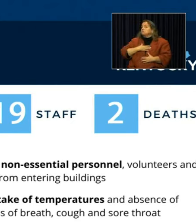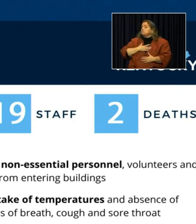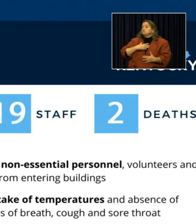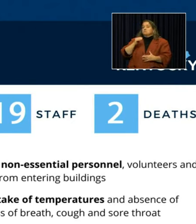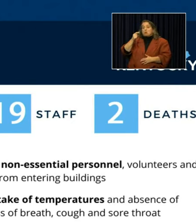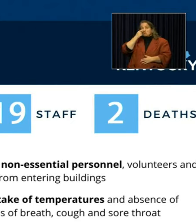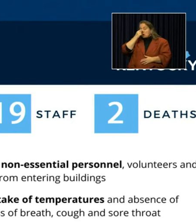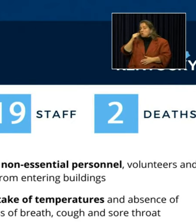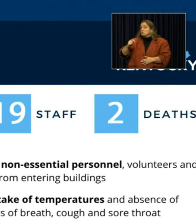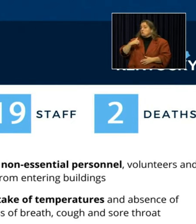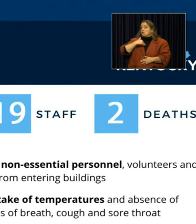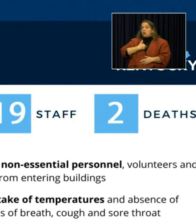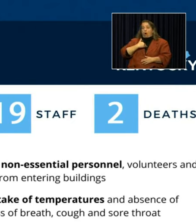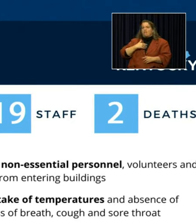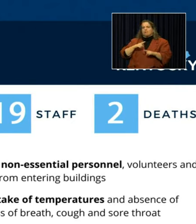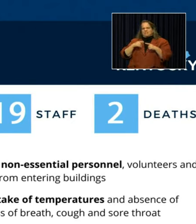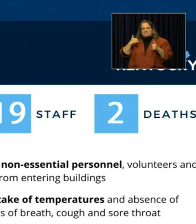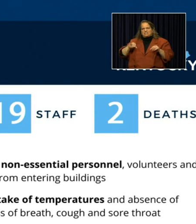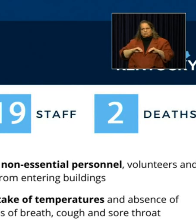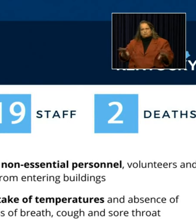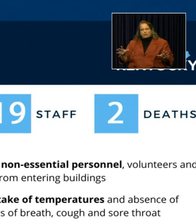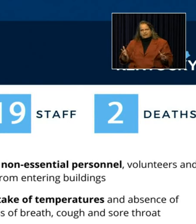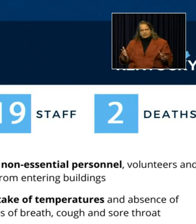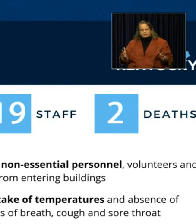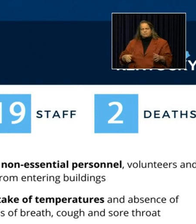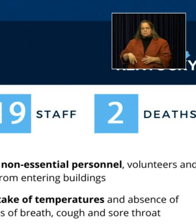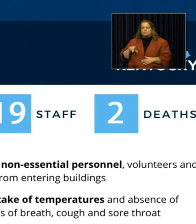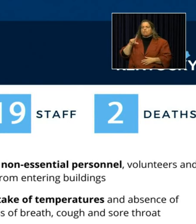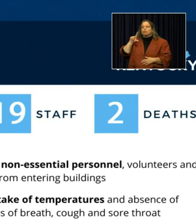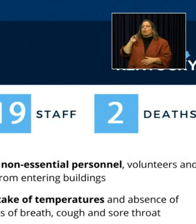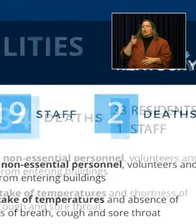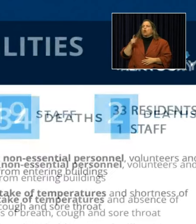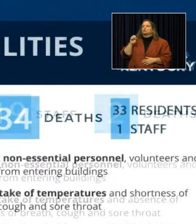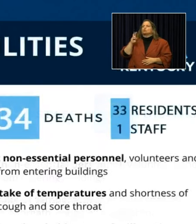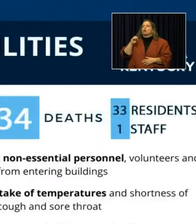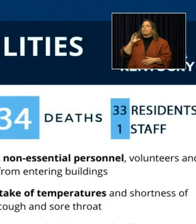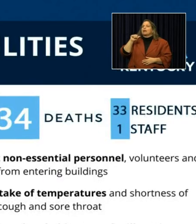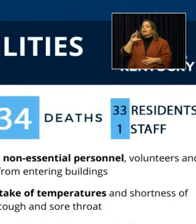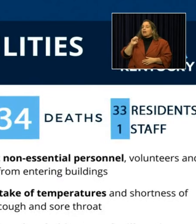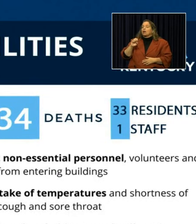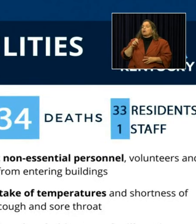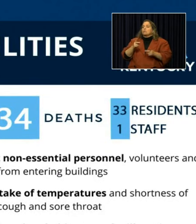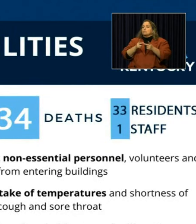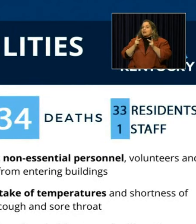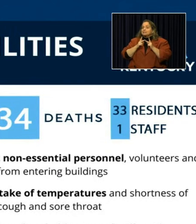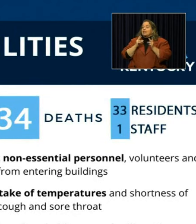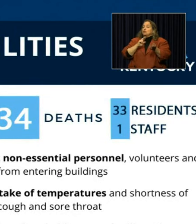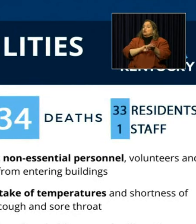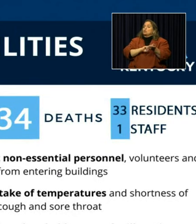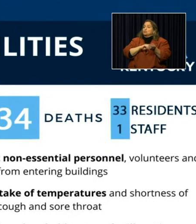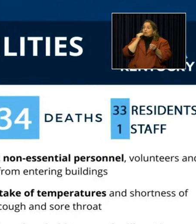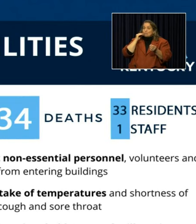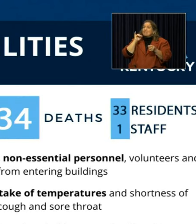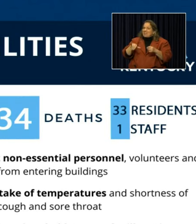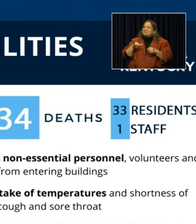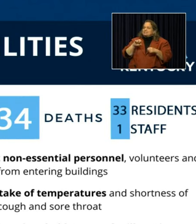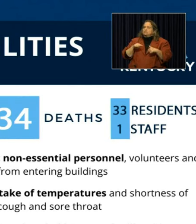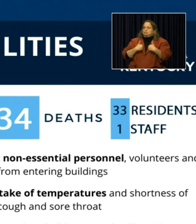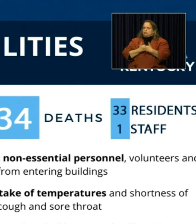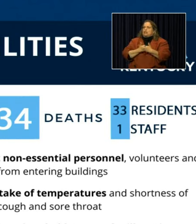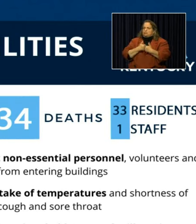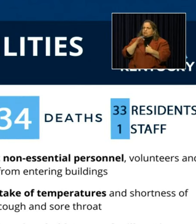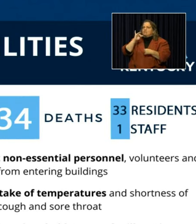care facilities. This is the challenge of the coronavirus, and this is what it does. It comes